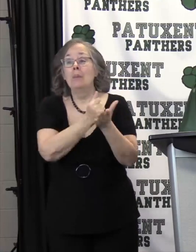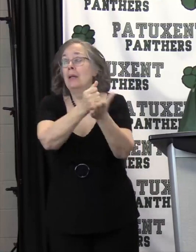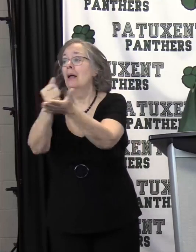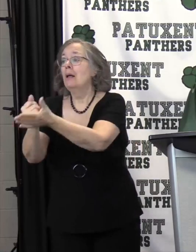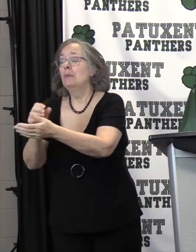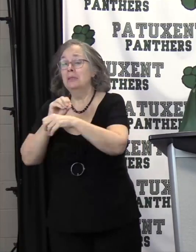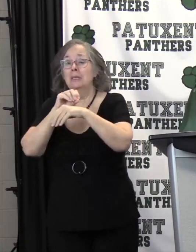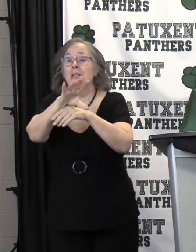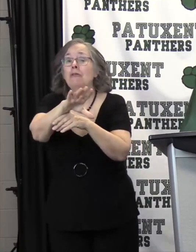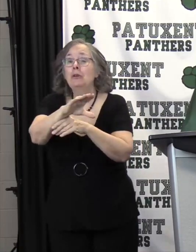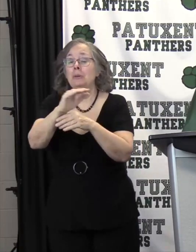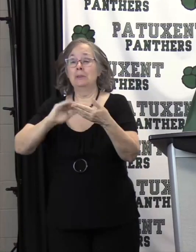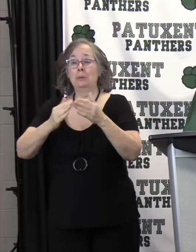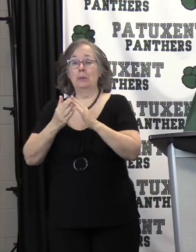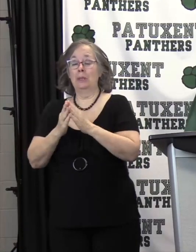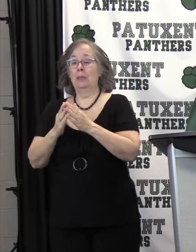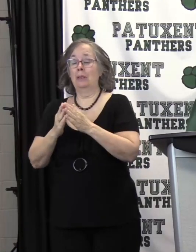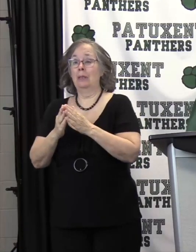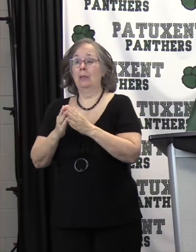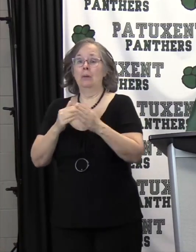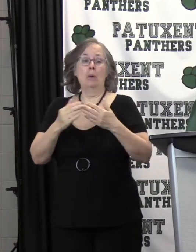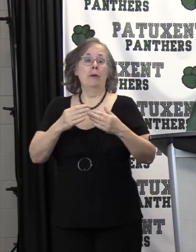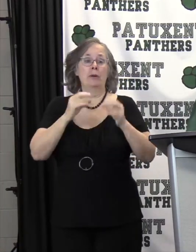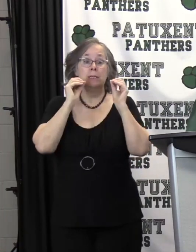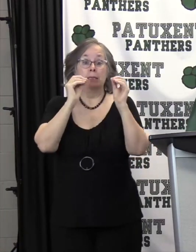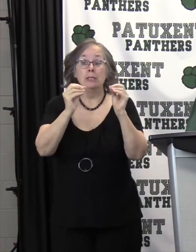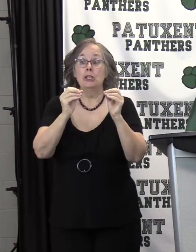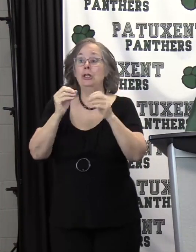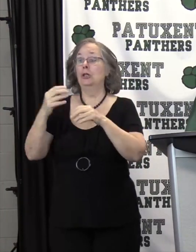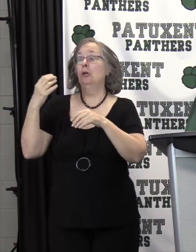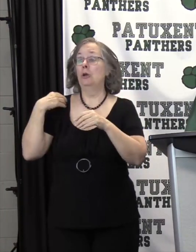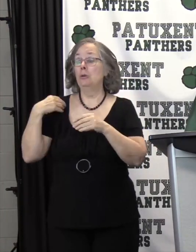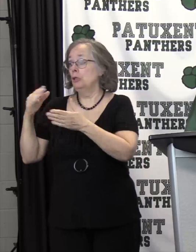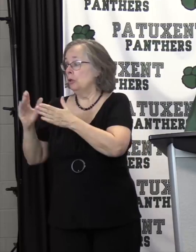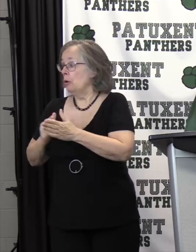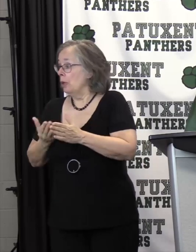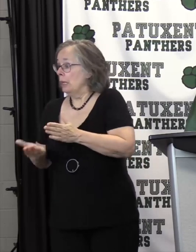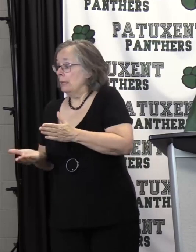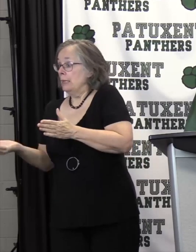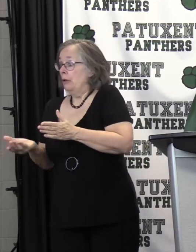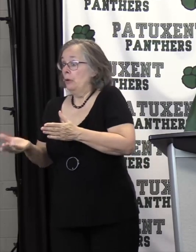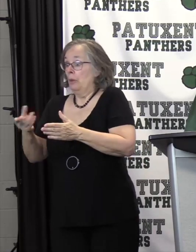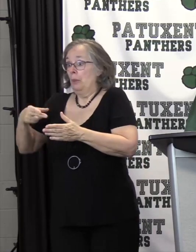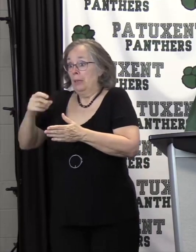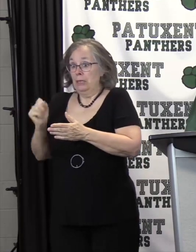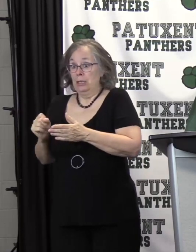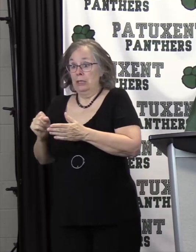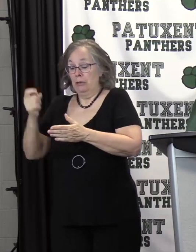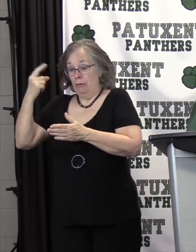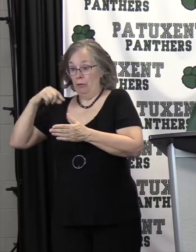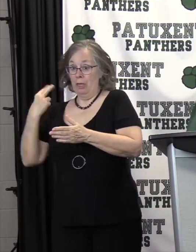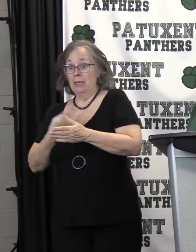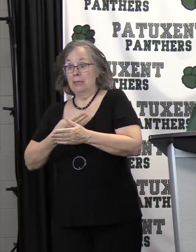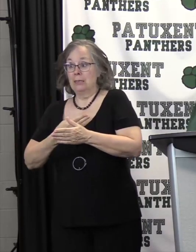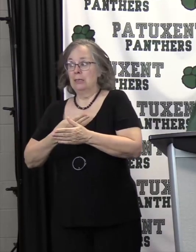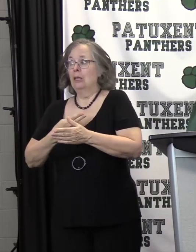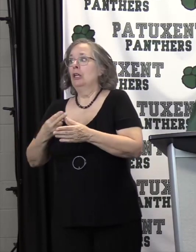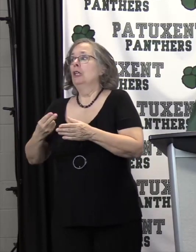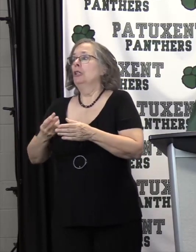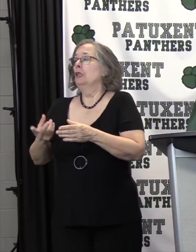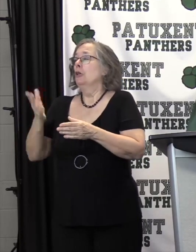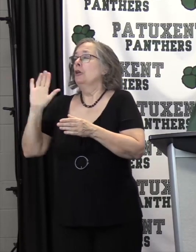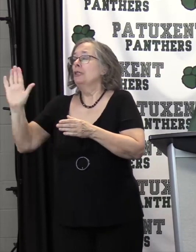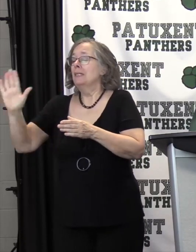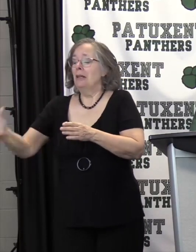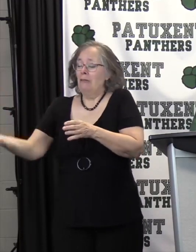our community. Whether that is teaching or coaching or organizing events for the school, for us, she puts her whole heart into